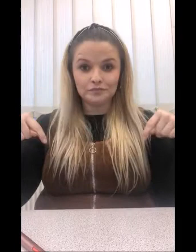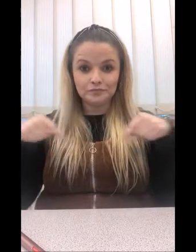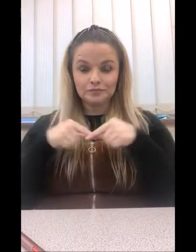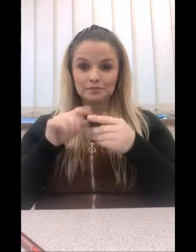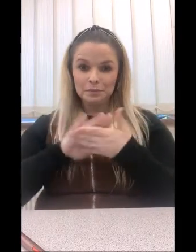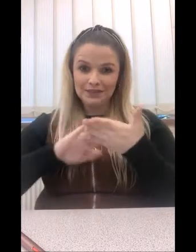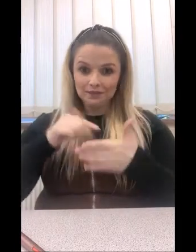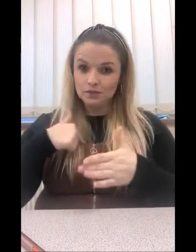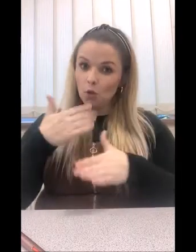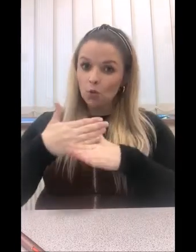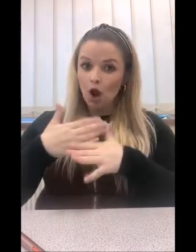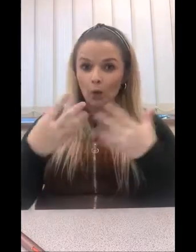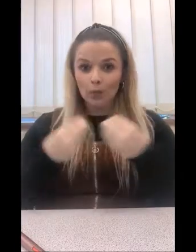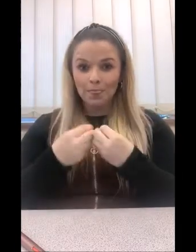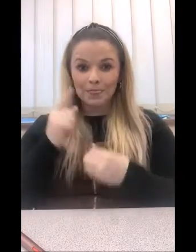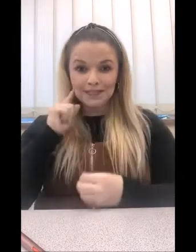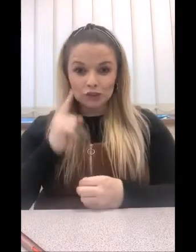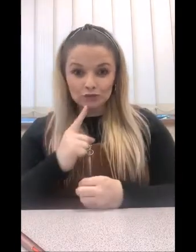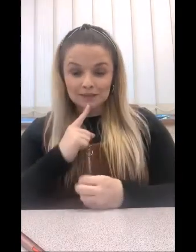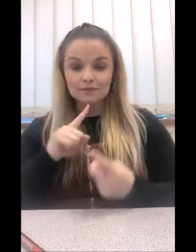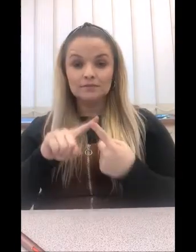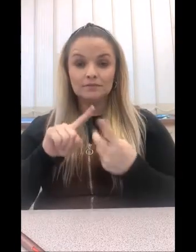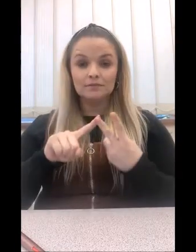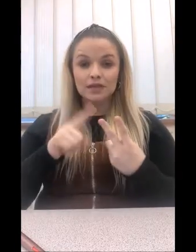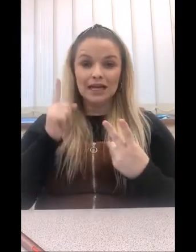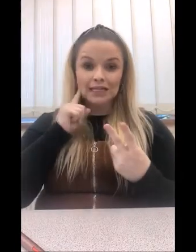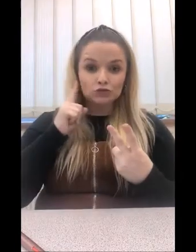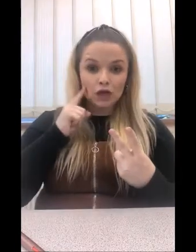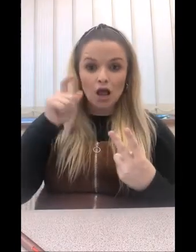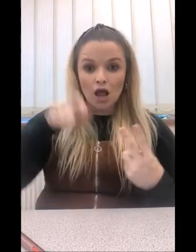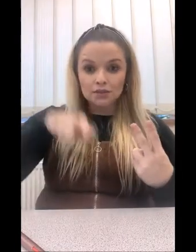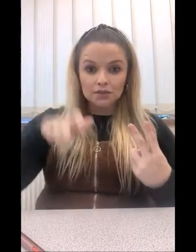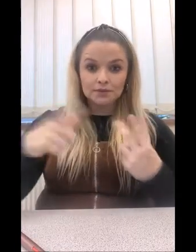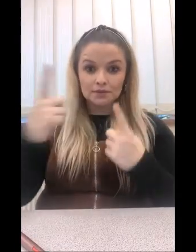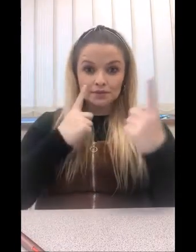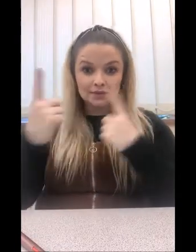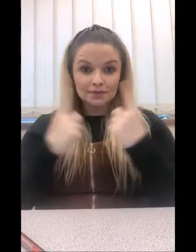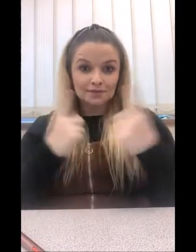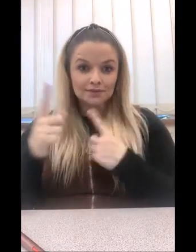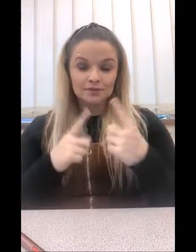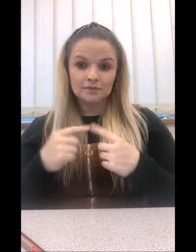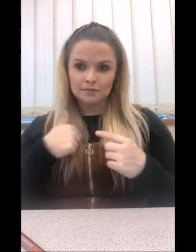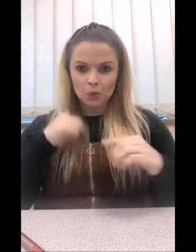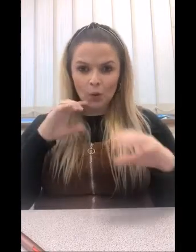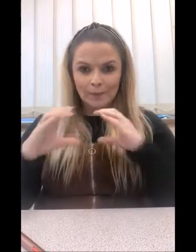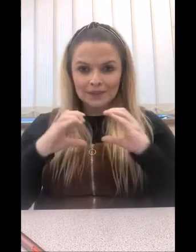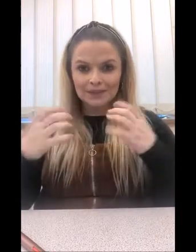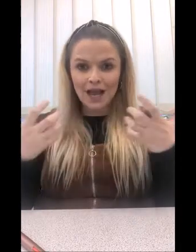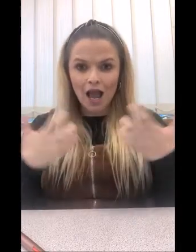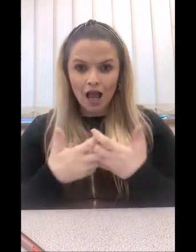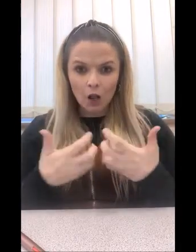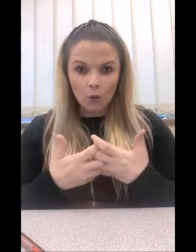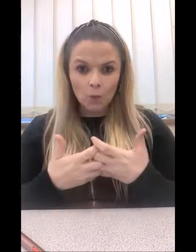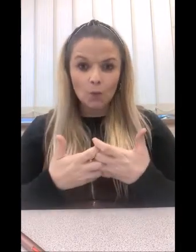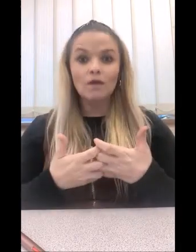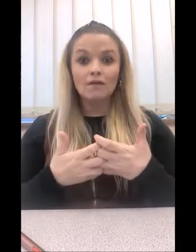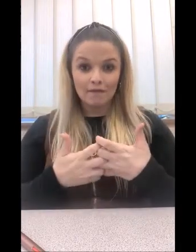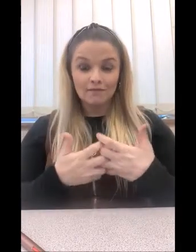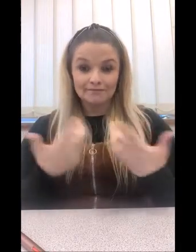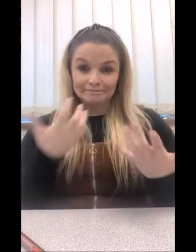salon, which meant I was working with hearing people and all the customers were hearing. How did I